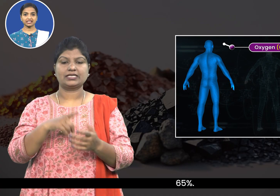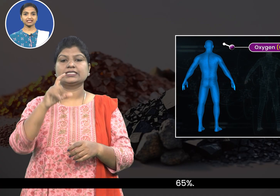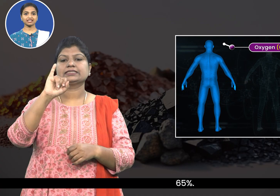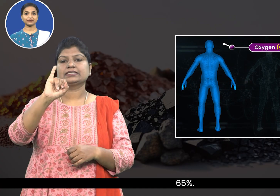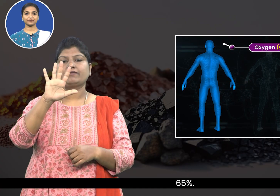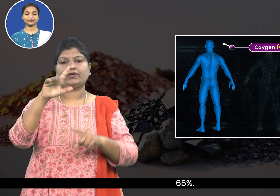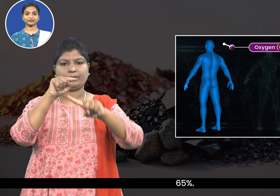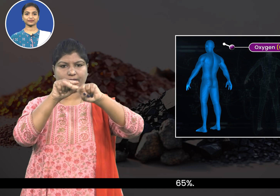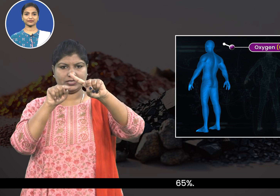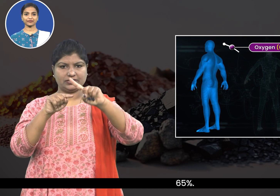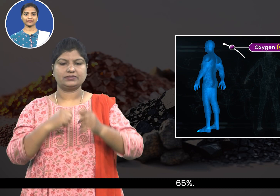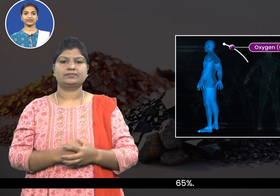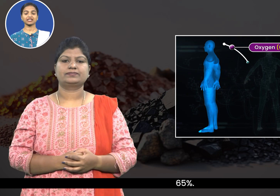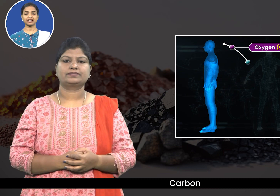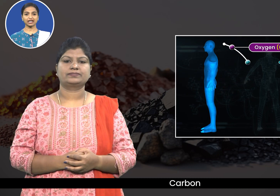65%,